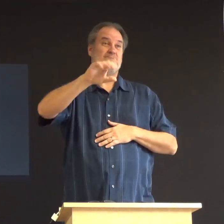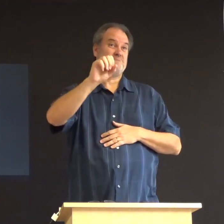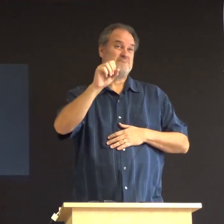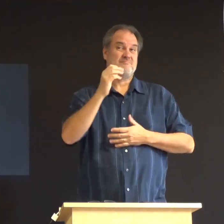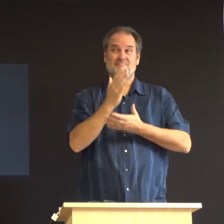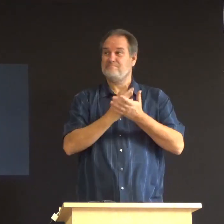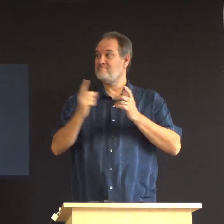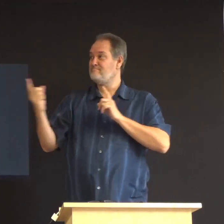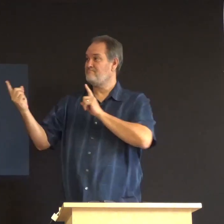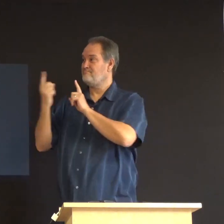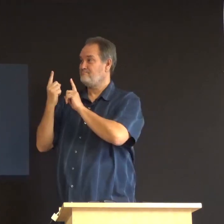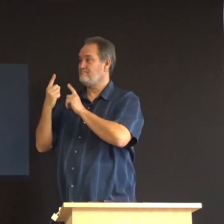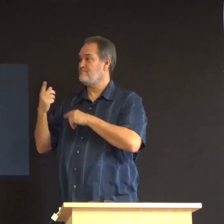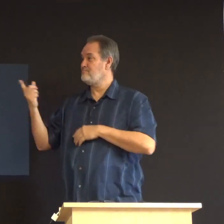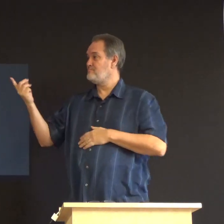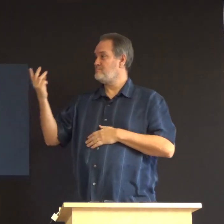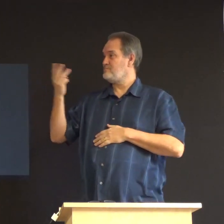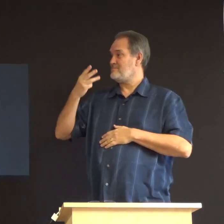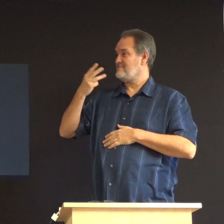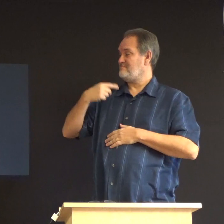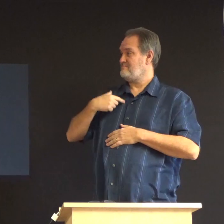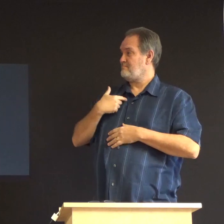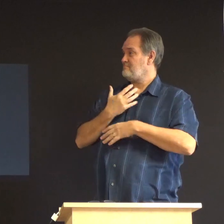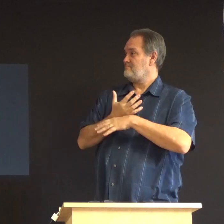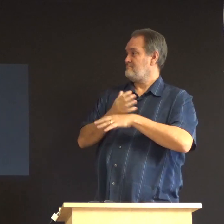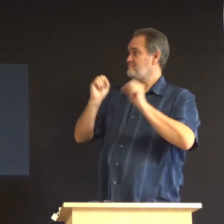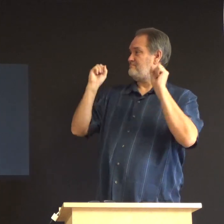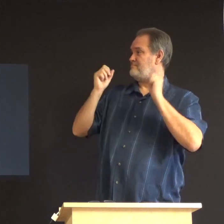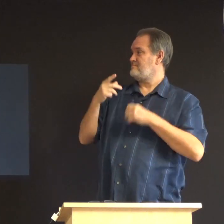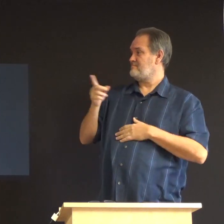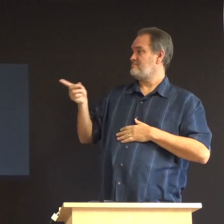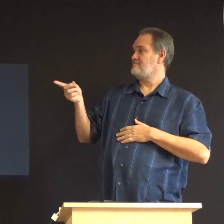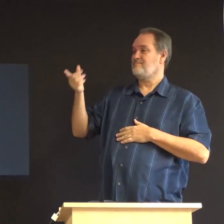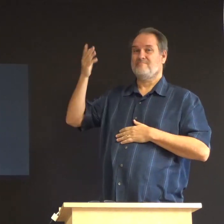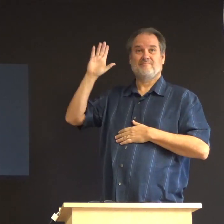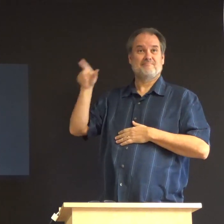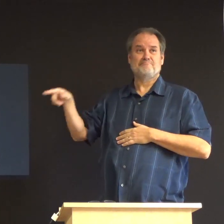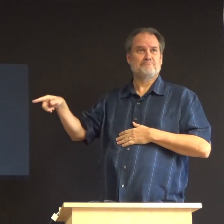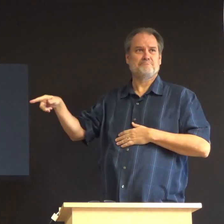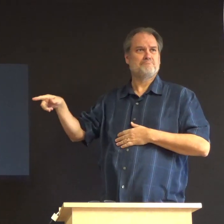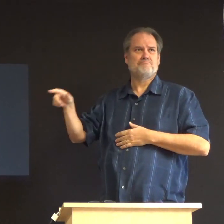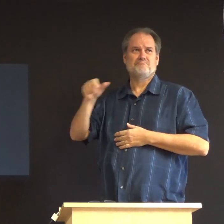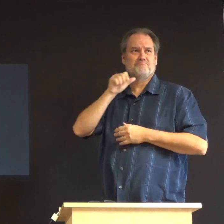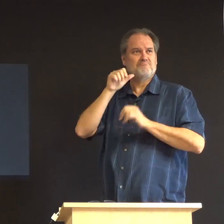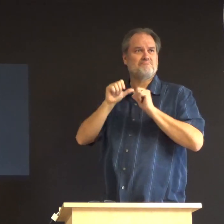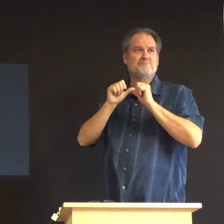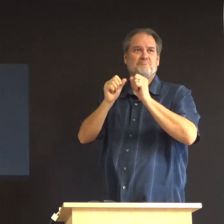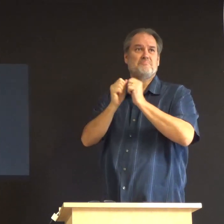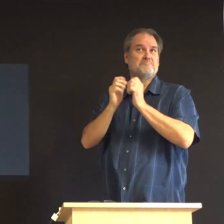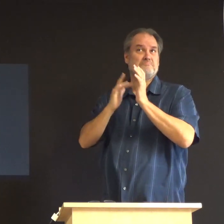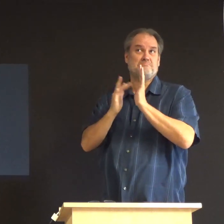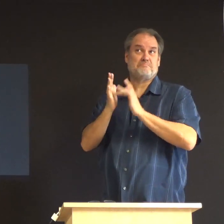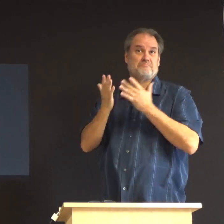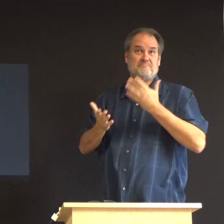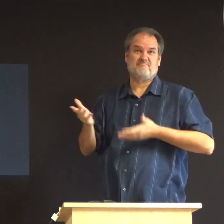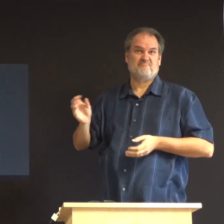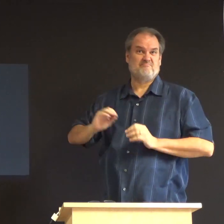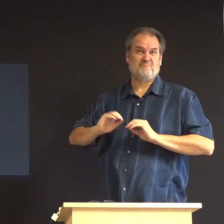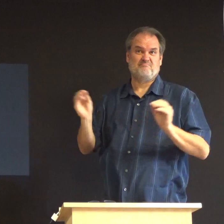He will use us. people that come and they witness to us,